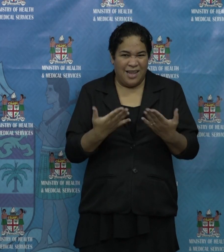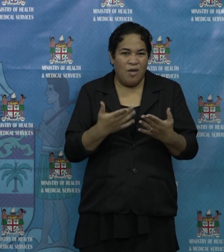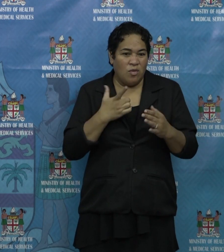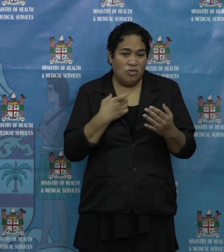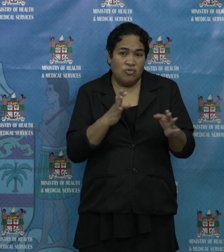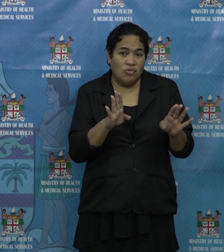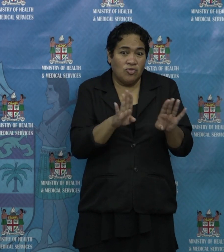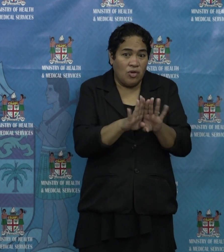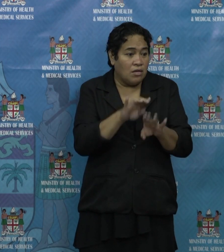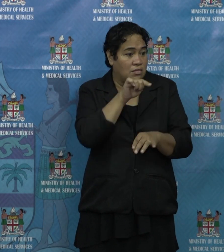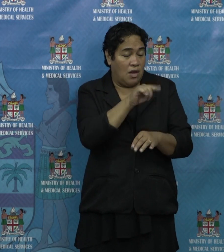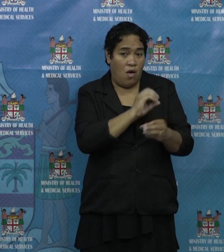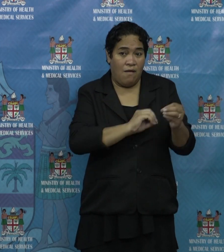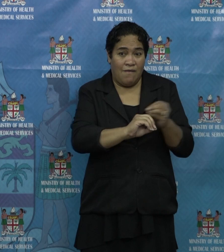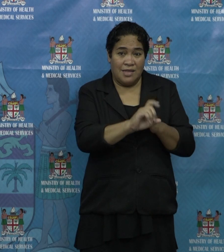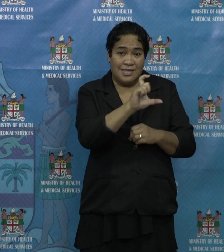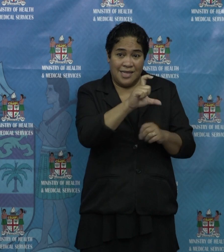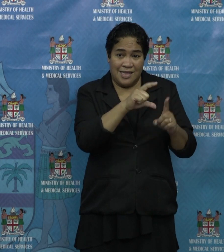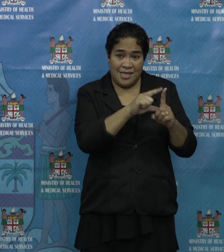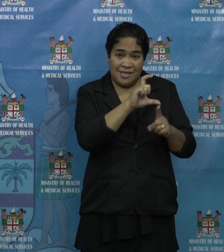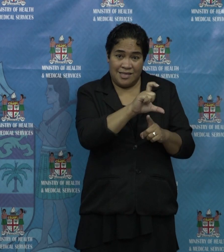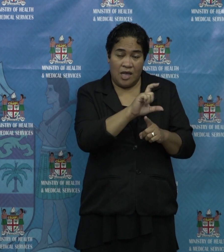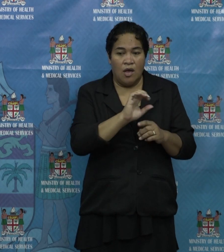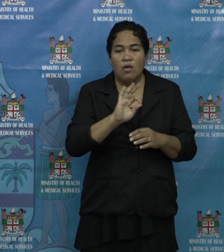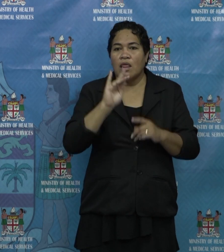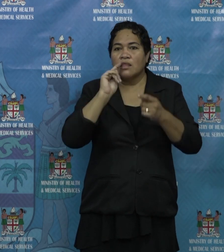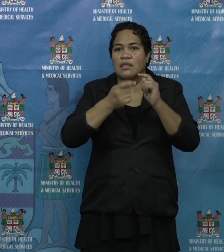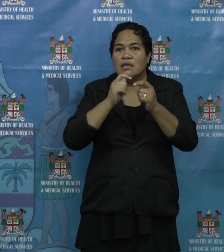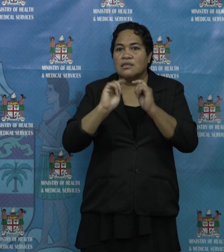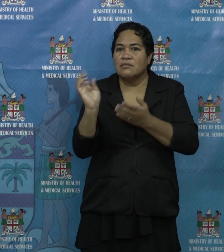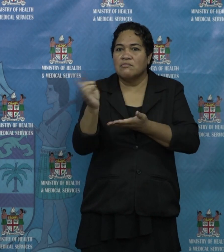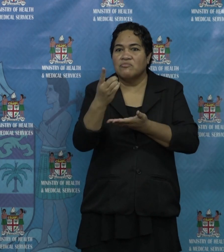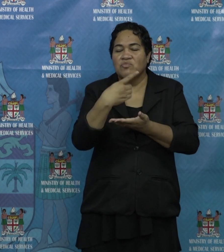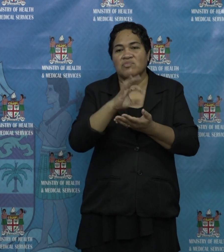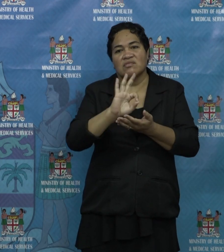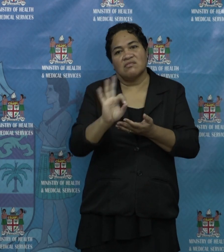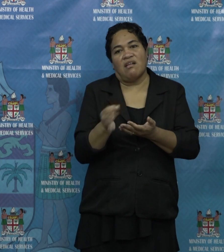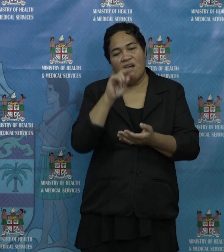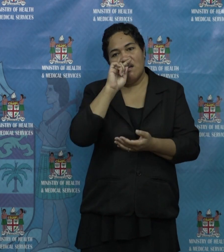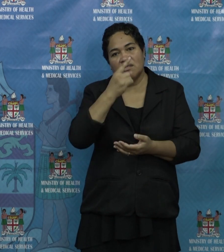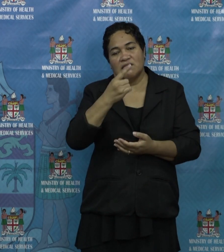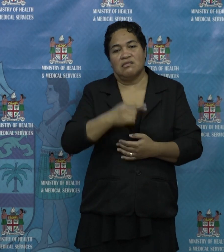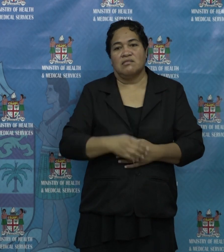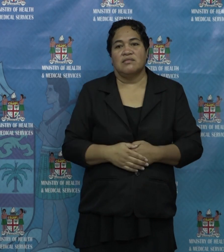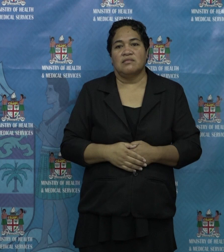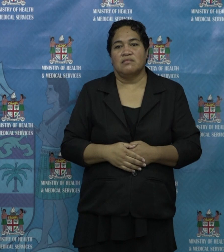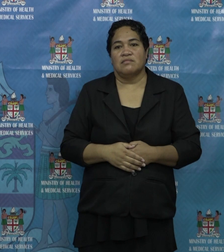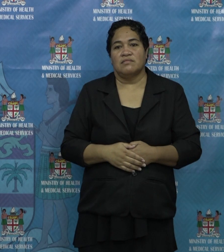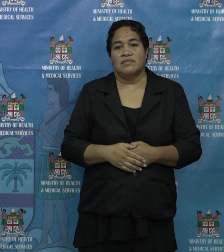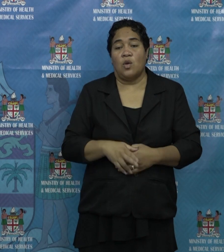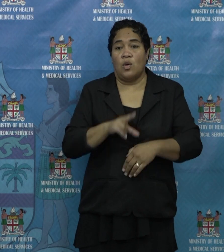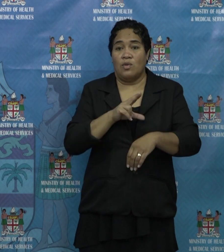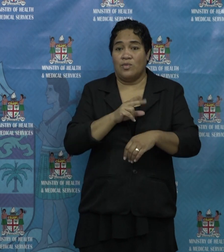shutdown of Fiji CDC, we do not have the most recent testing data available. As Dr. Fong